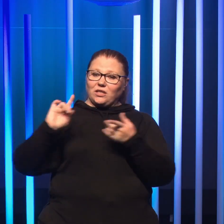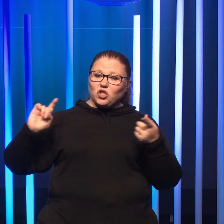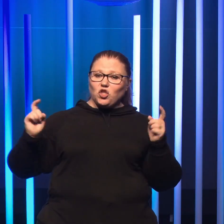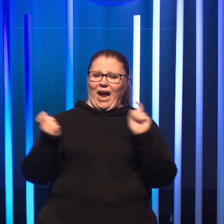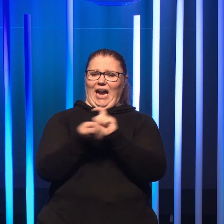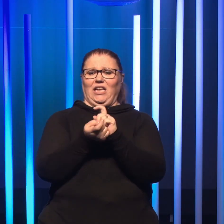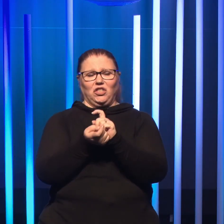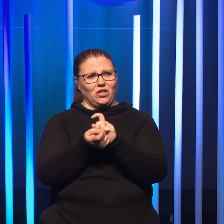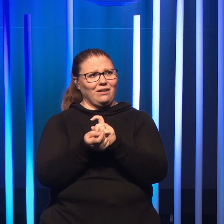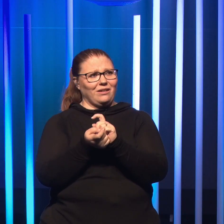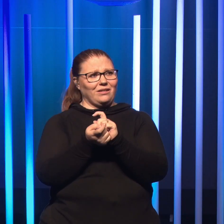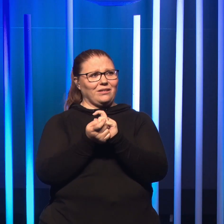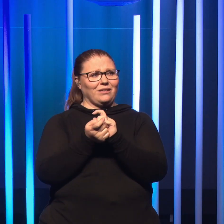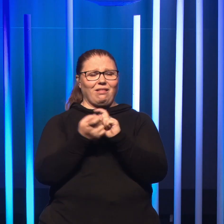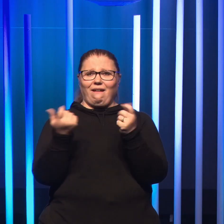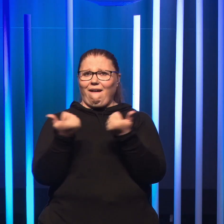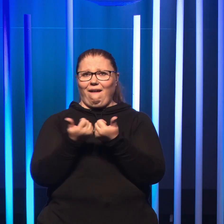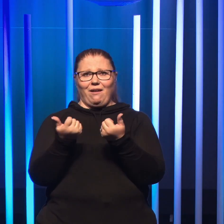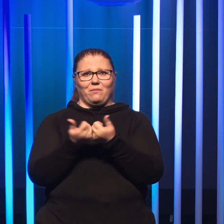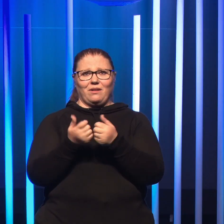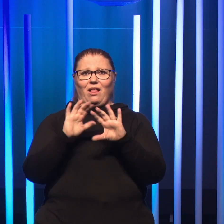the whole game.